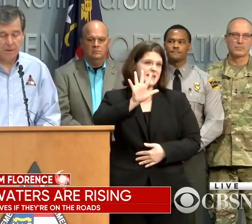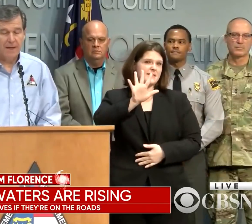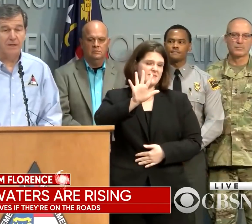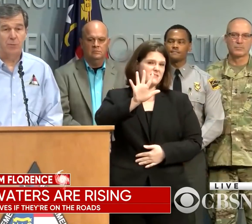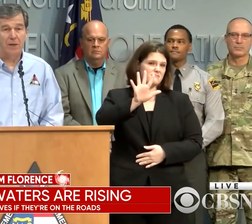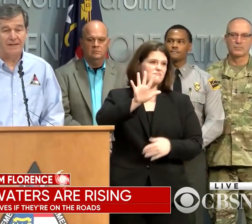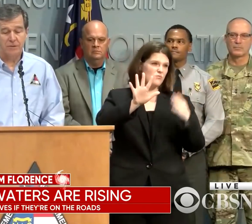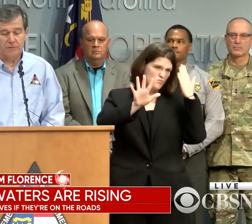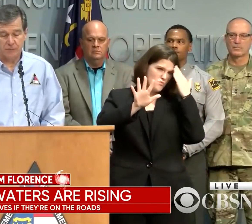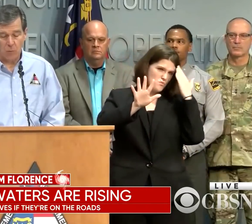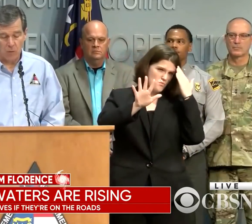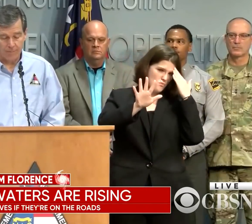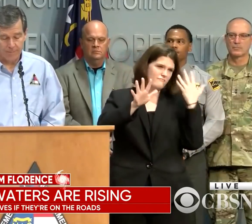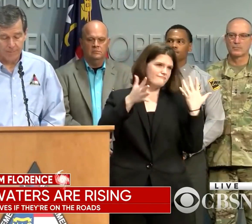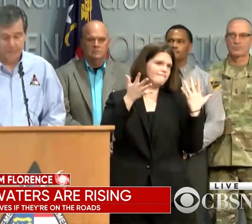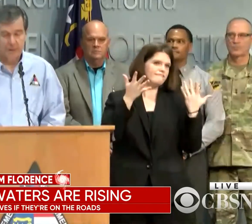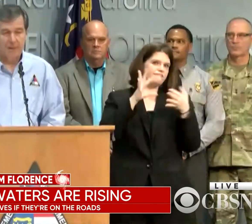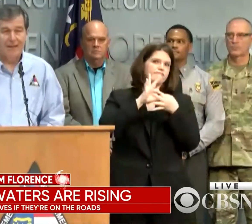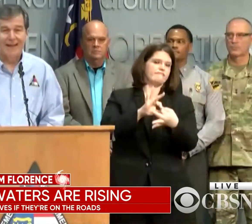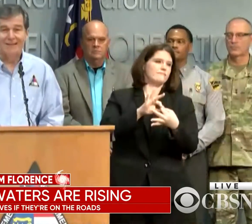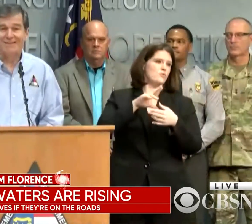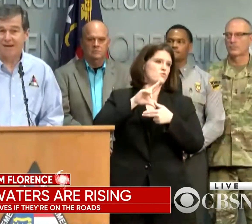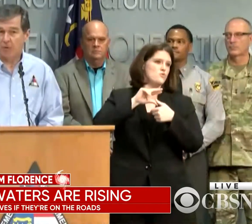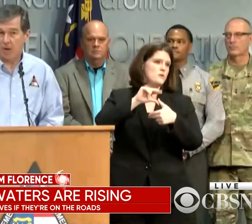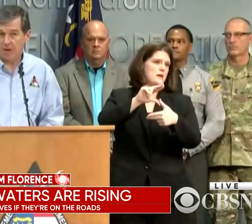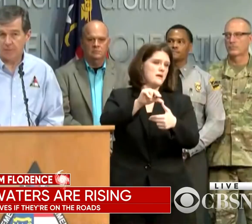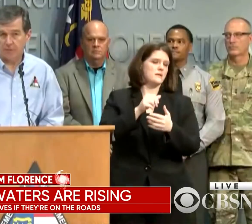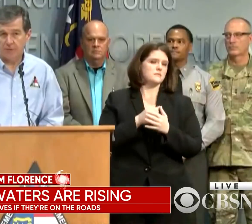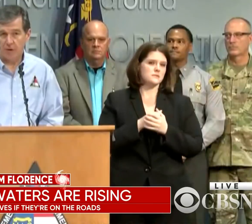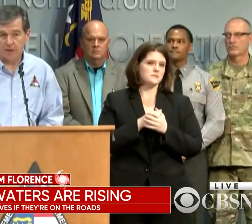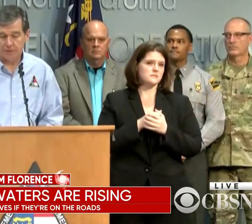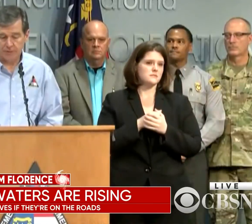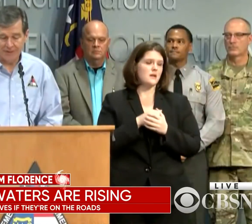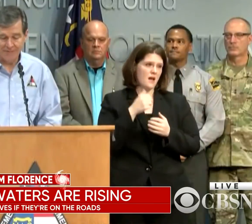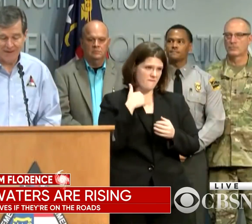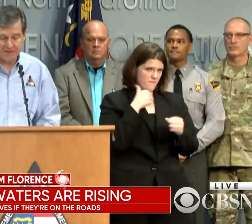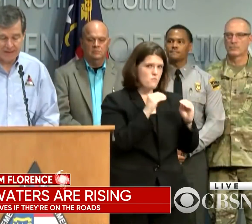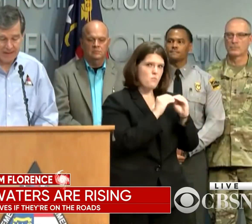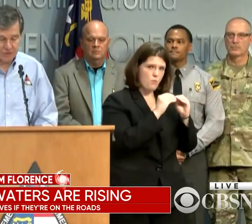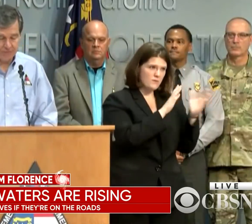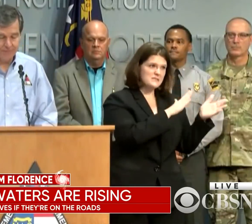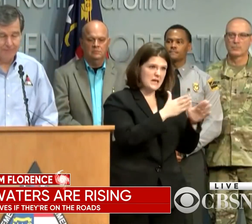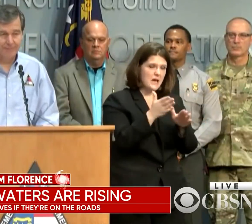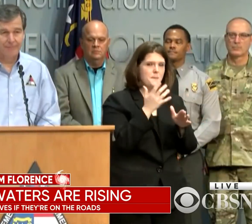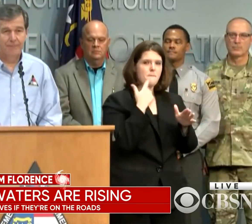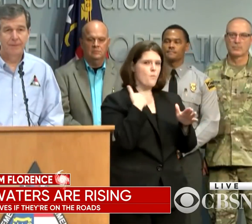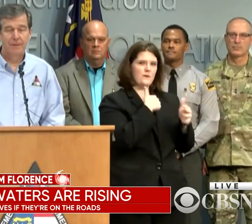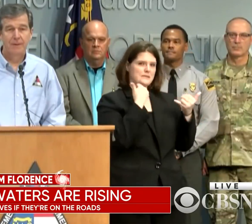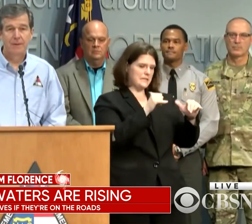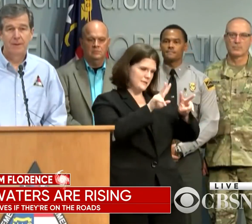confirmed as related to the storm, and several others are under investigation.